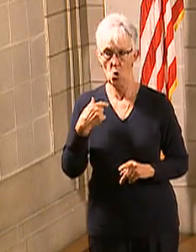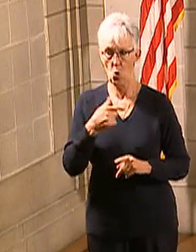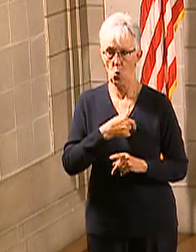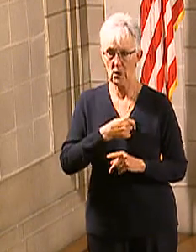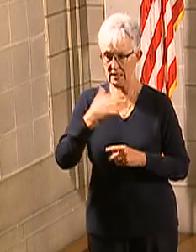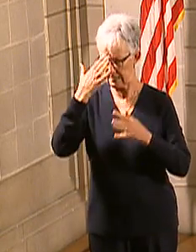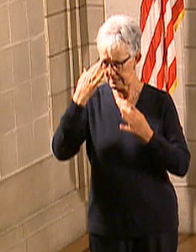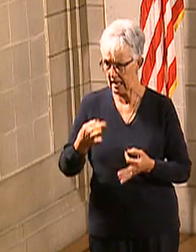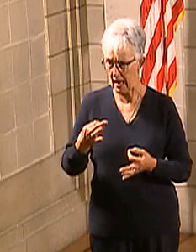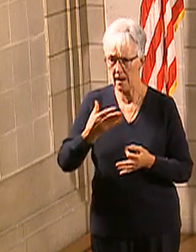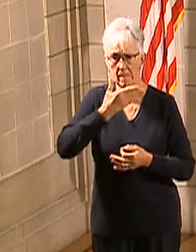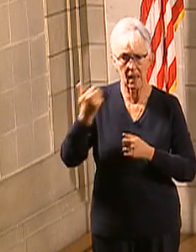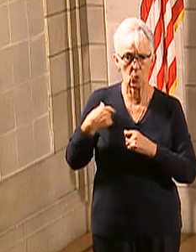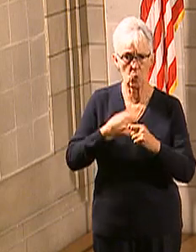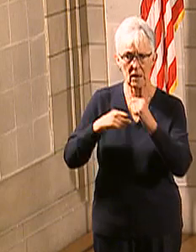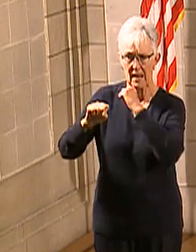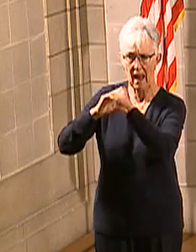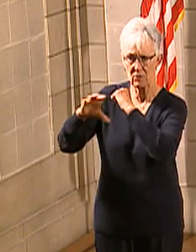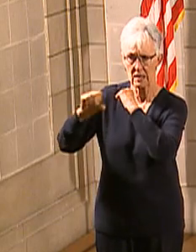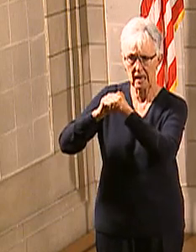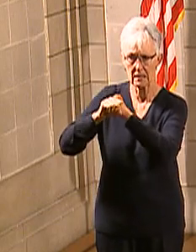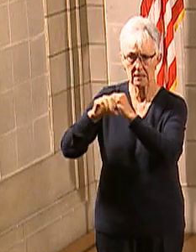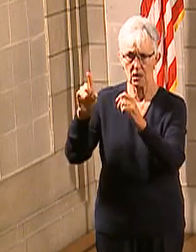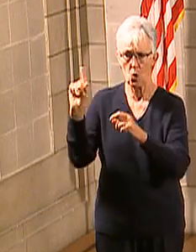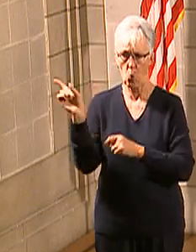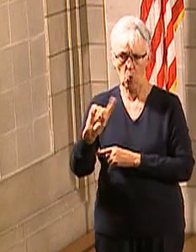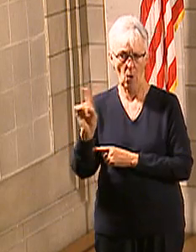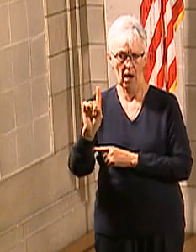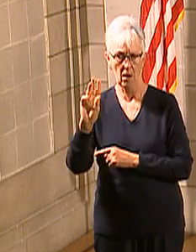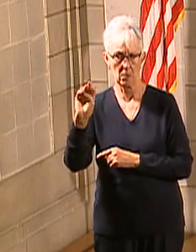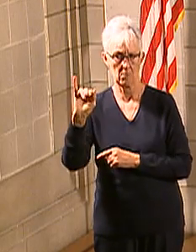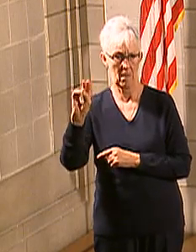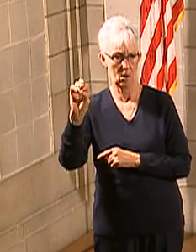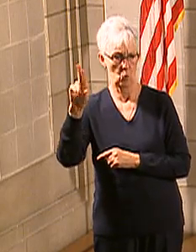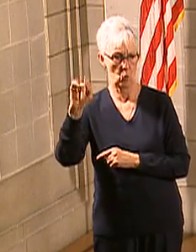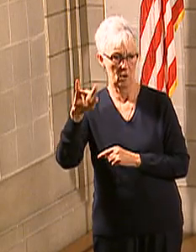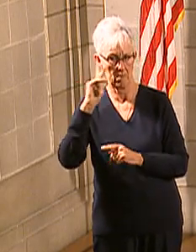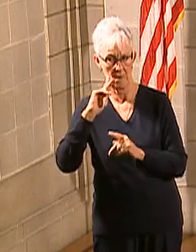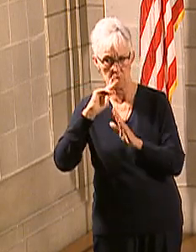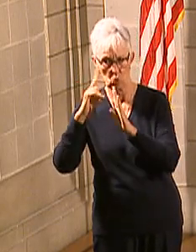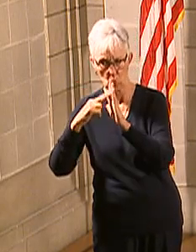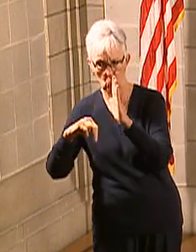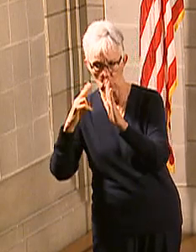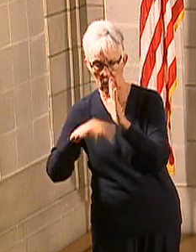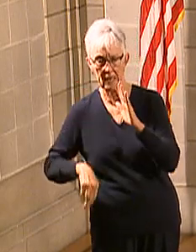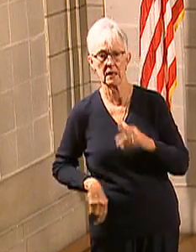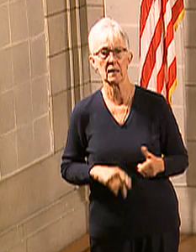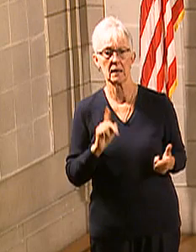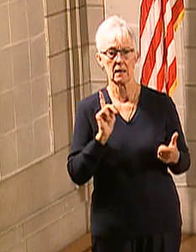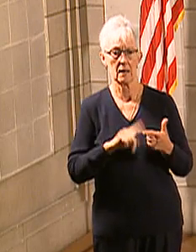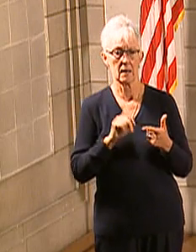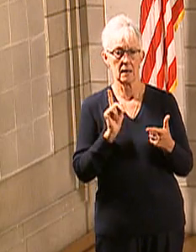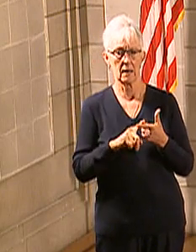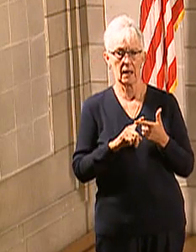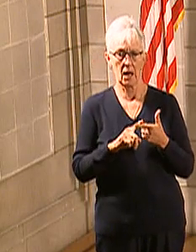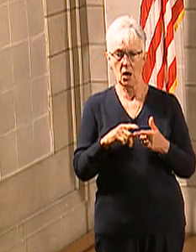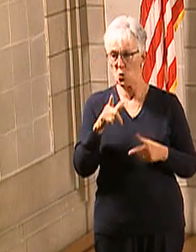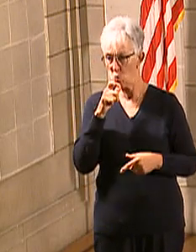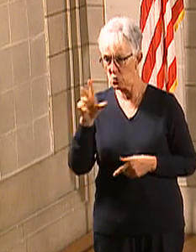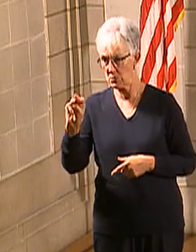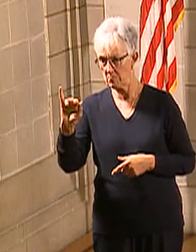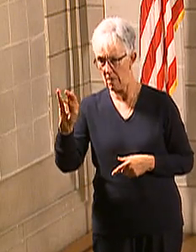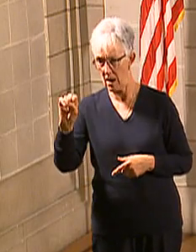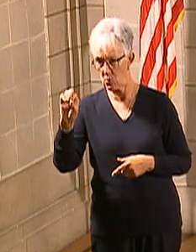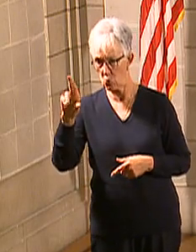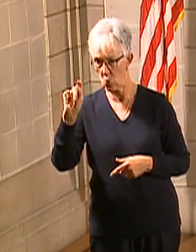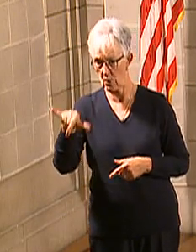more minority candidates, automatically promoting people who are qualified through the first round of our employment process. Those are all ways that